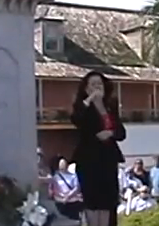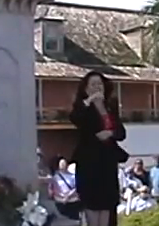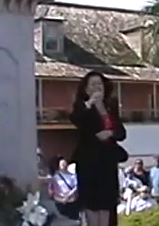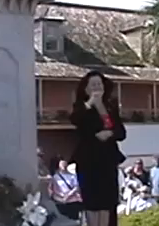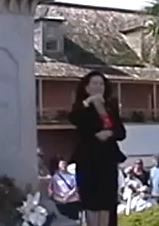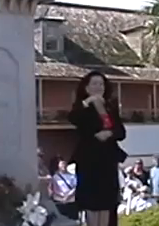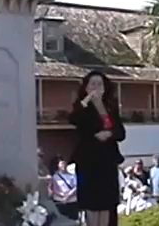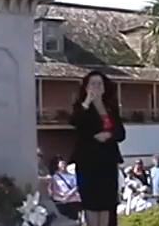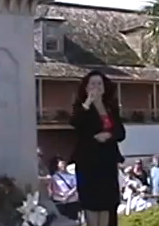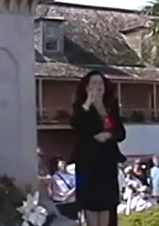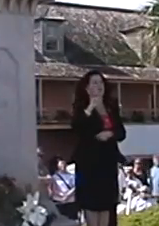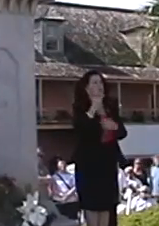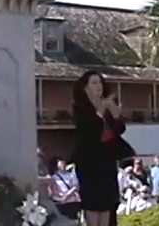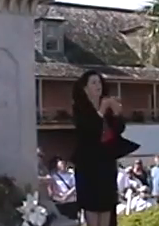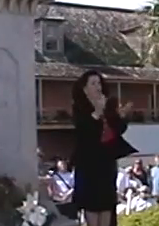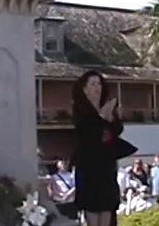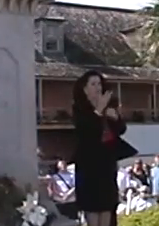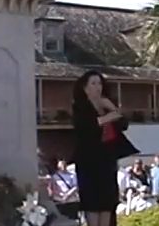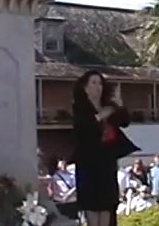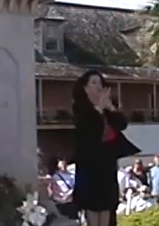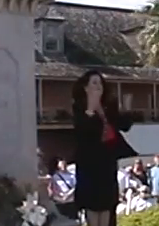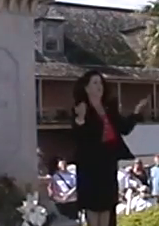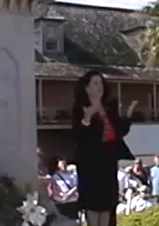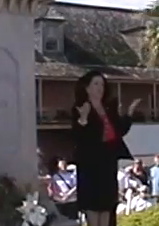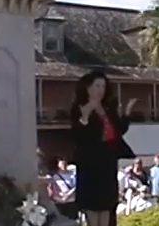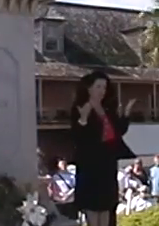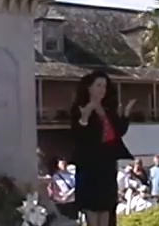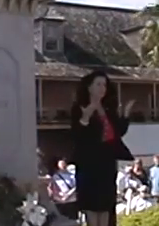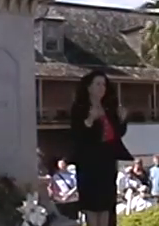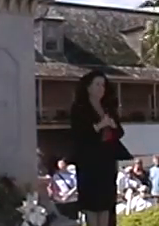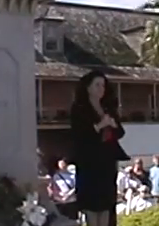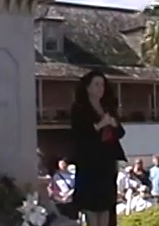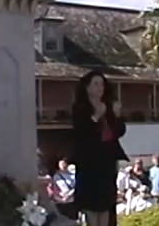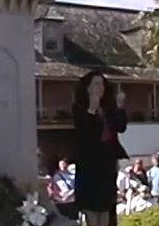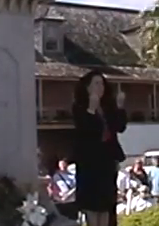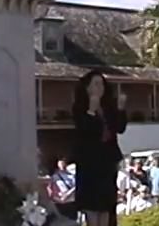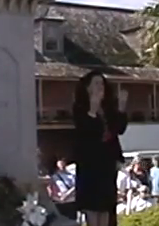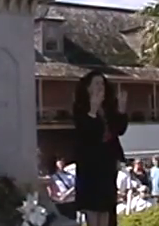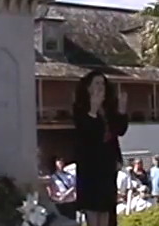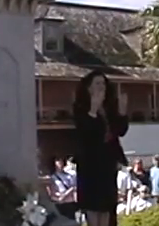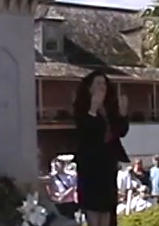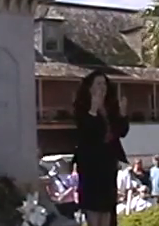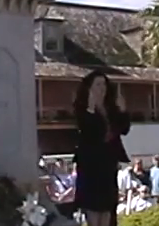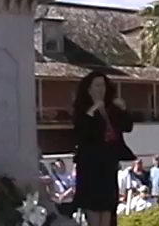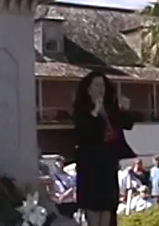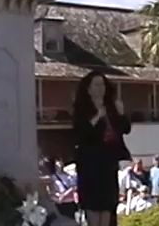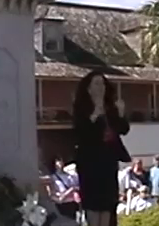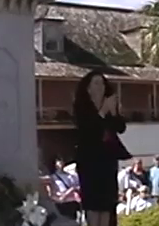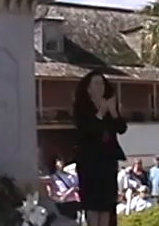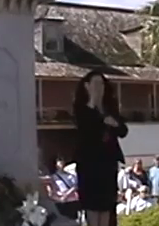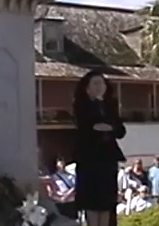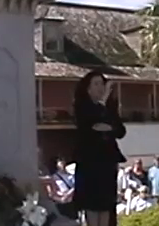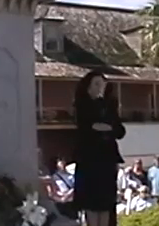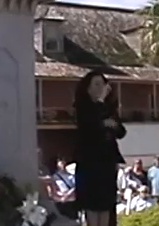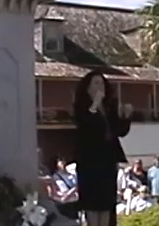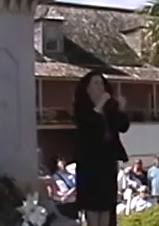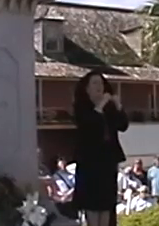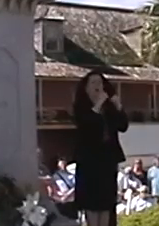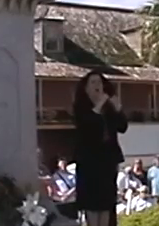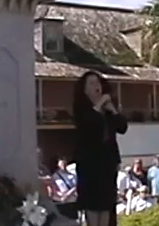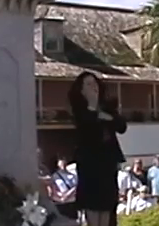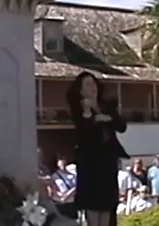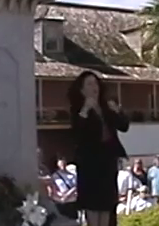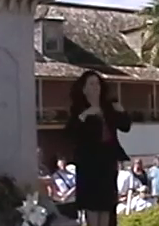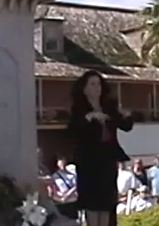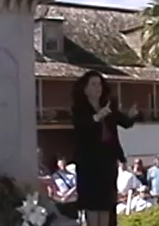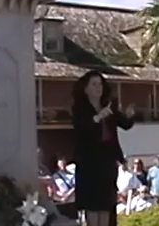a result of the war against Granada. Like many of his contemporaries, he looked for other opportunities, and